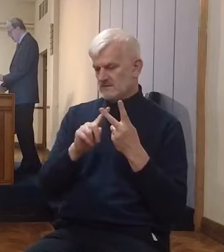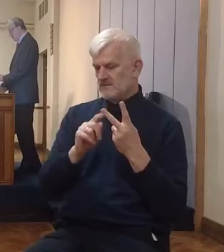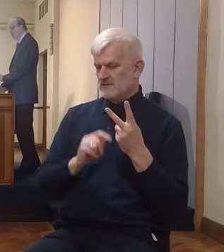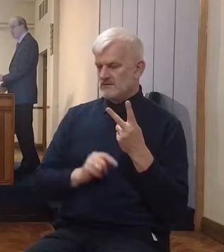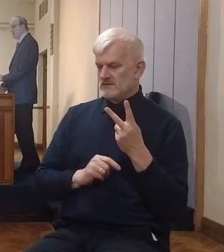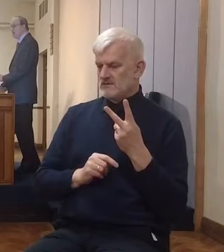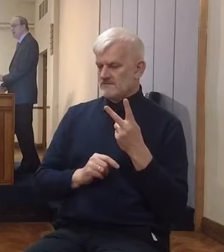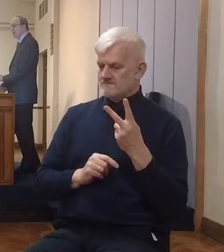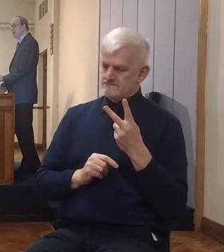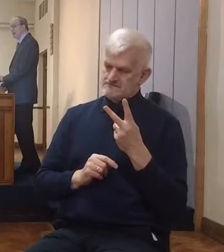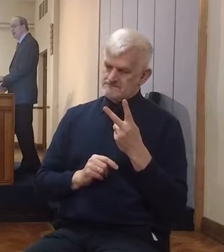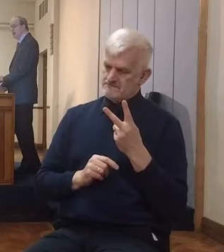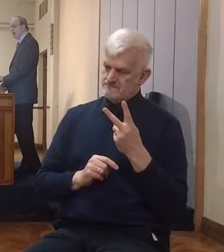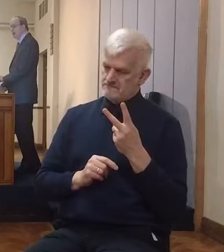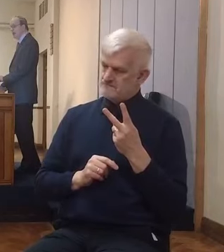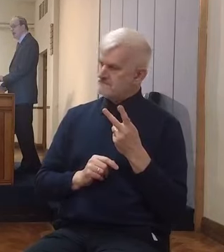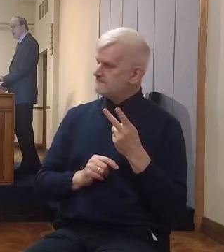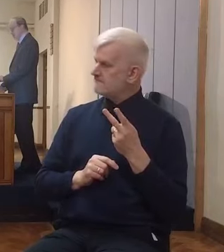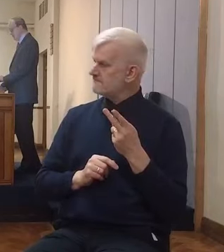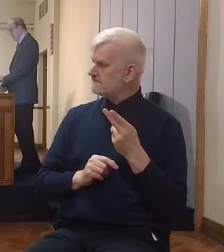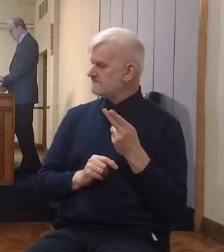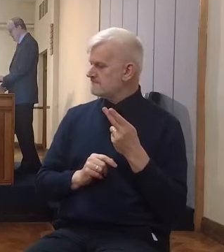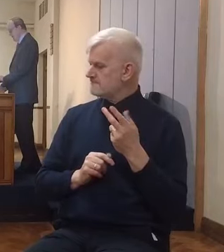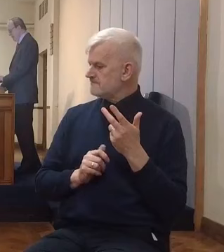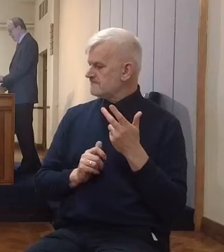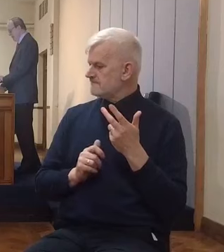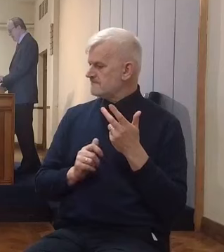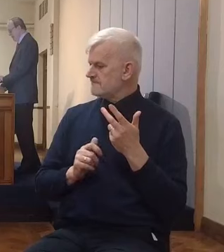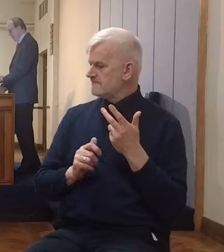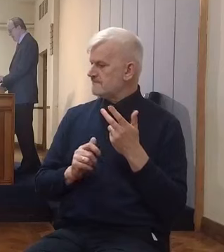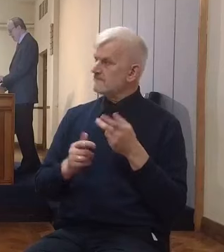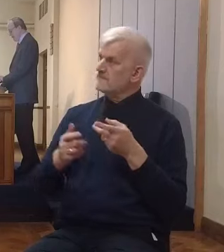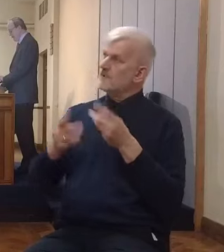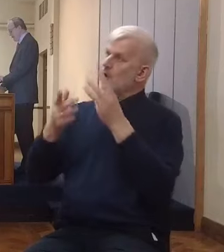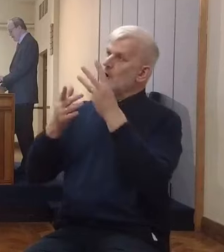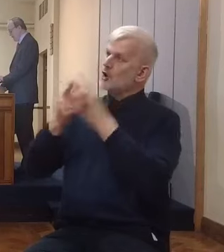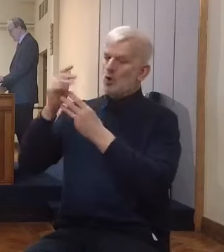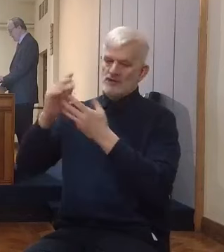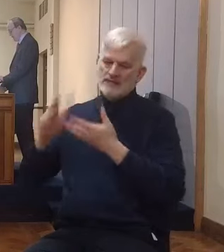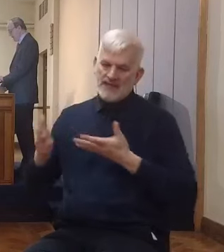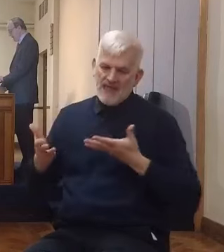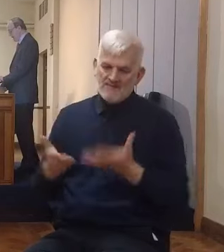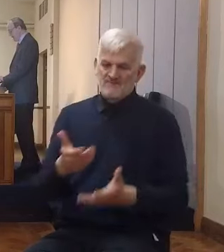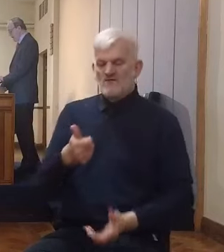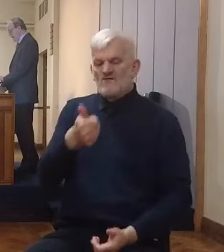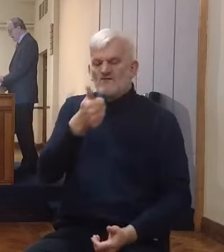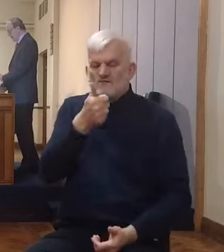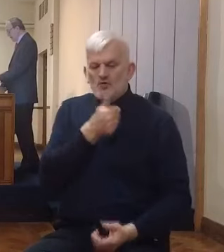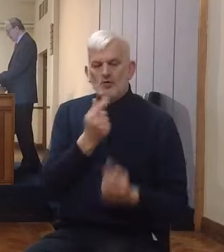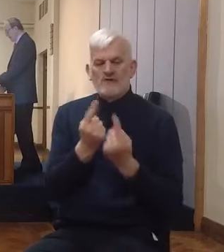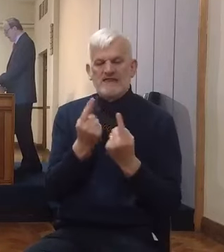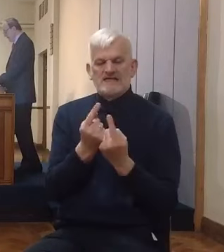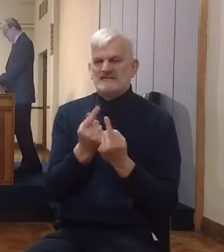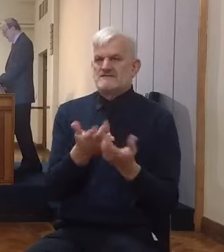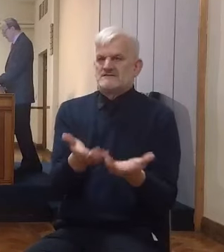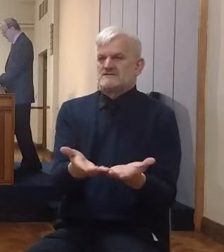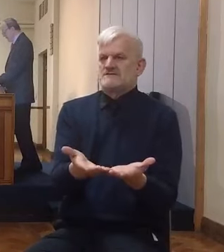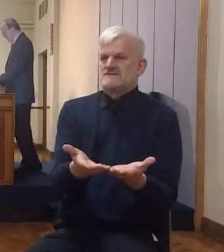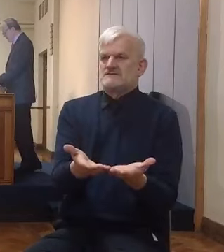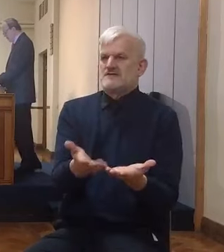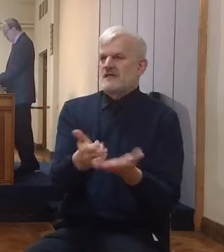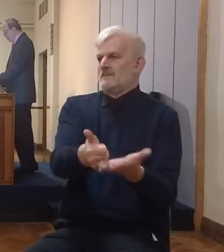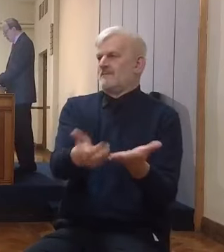God gave them very limited methods to work with. Be not afraid of